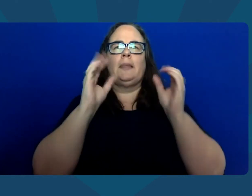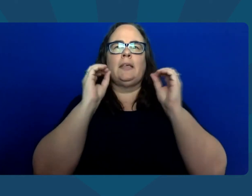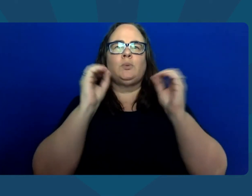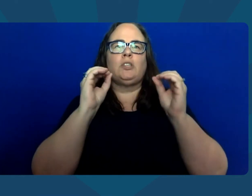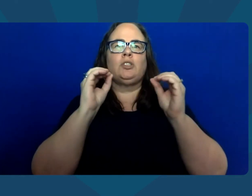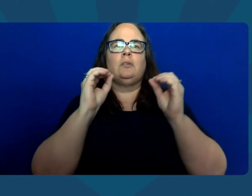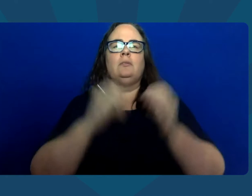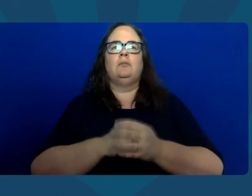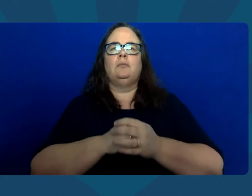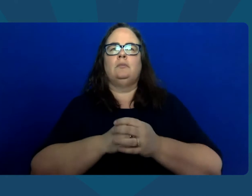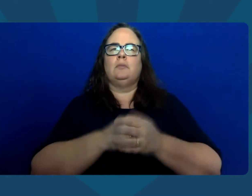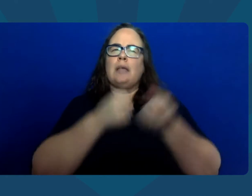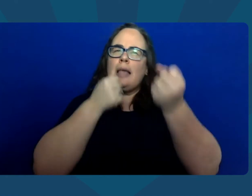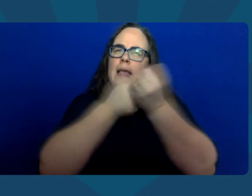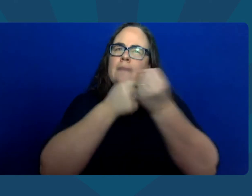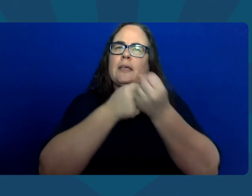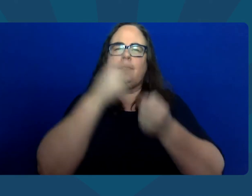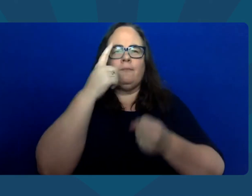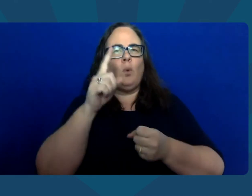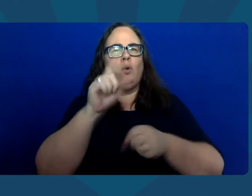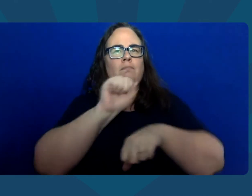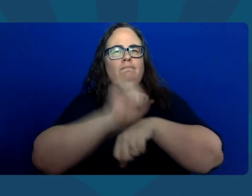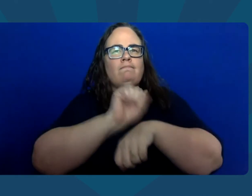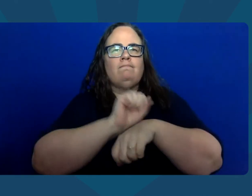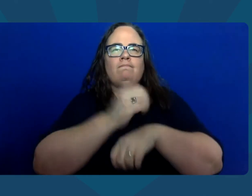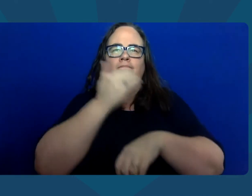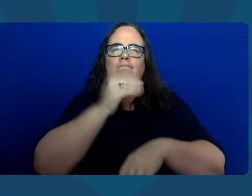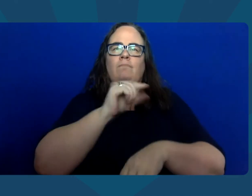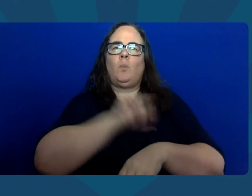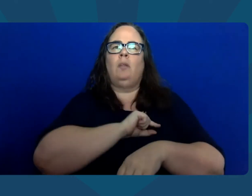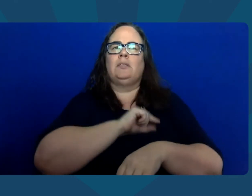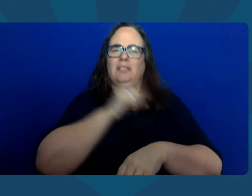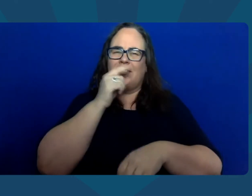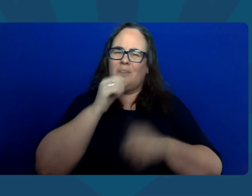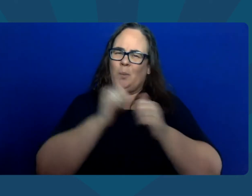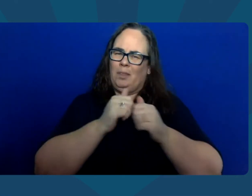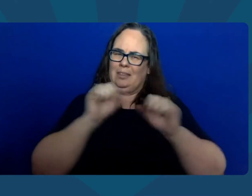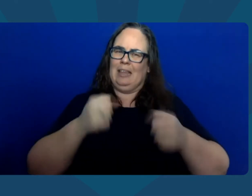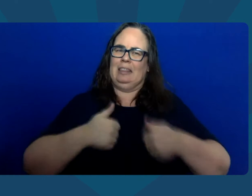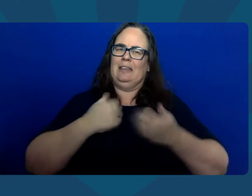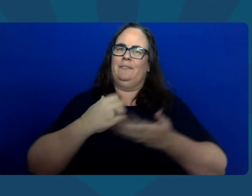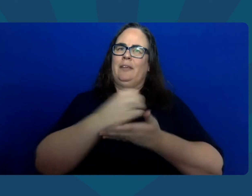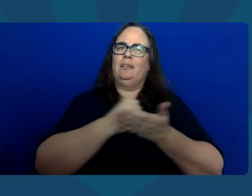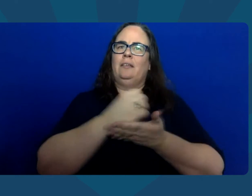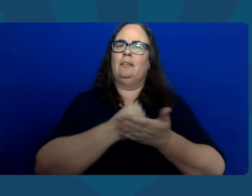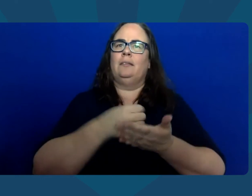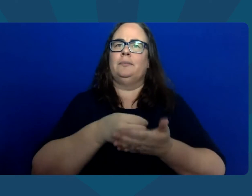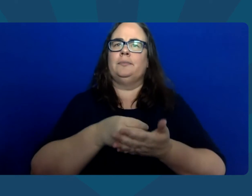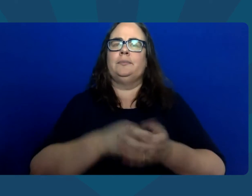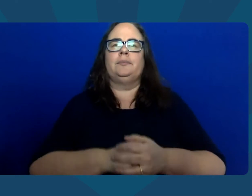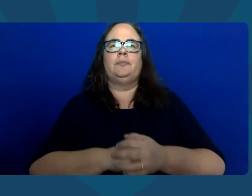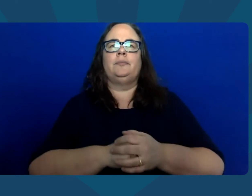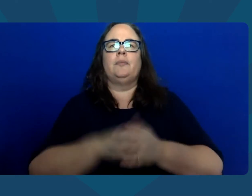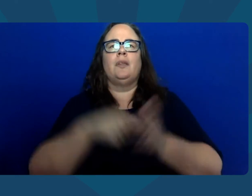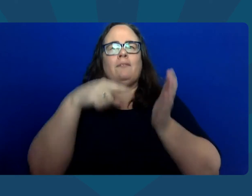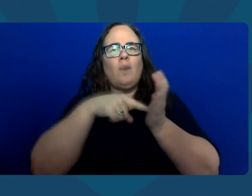public education, your advocate for quality jobs with living wages and